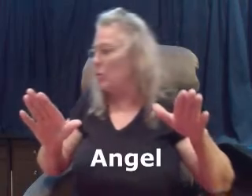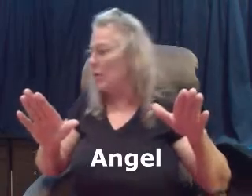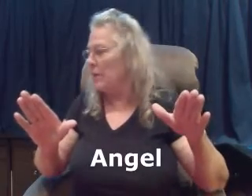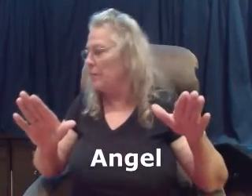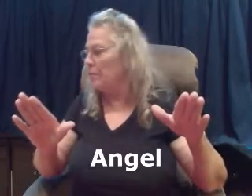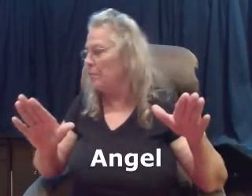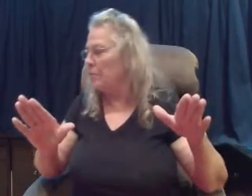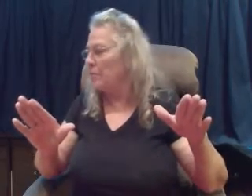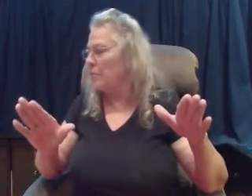one.